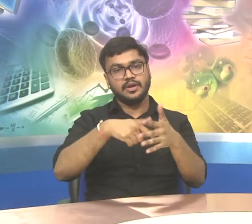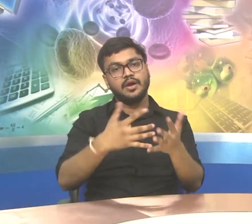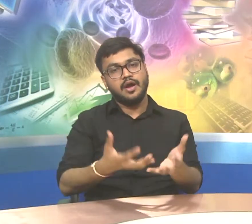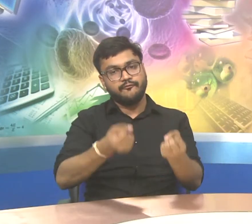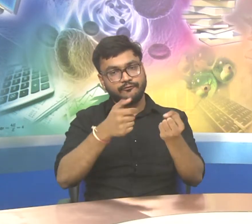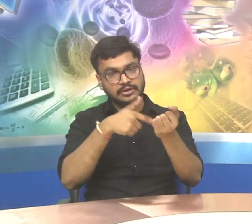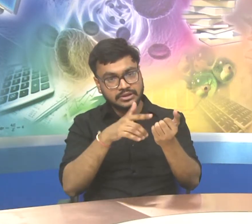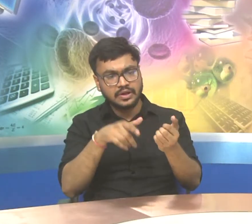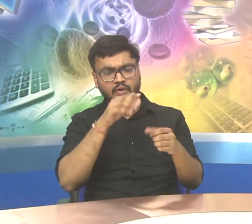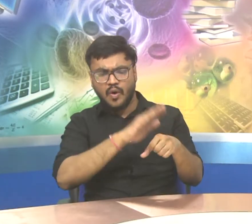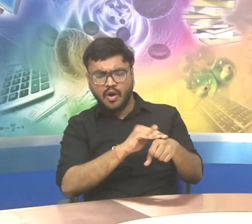are of